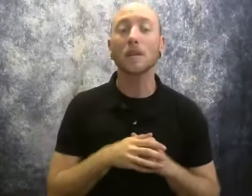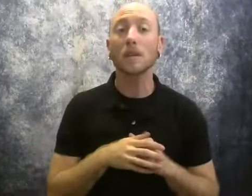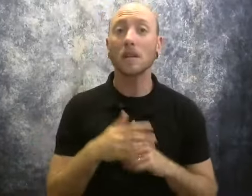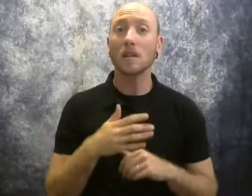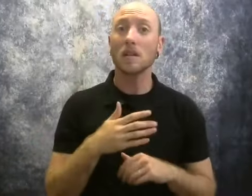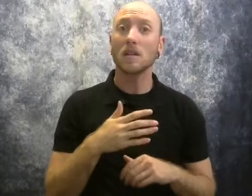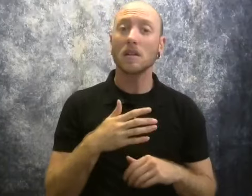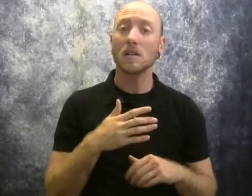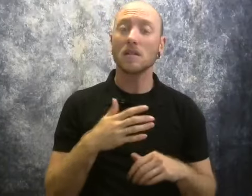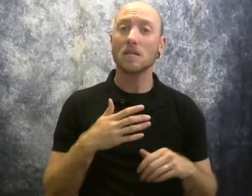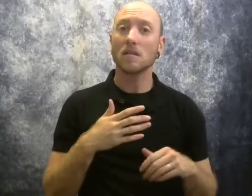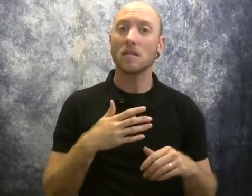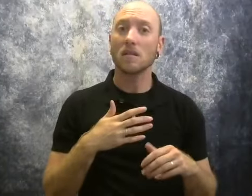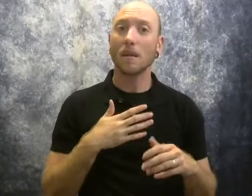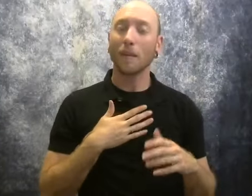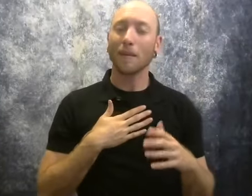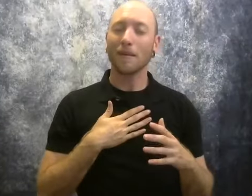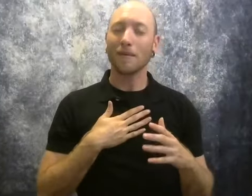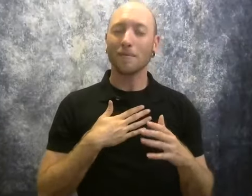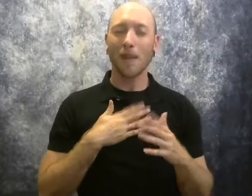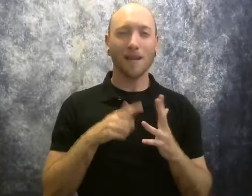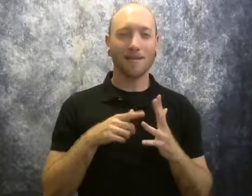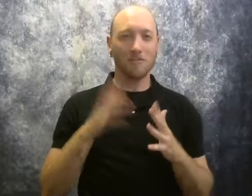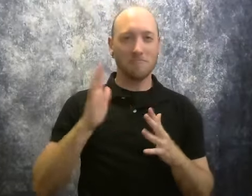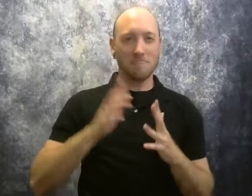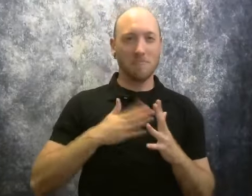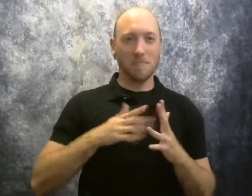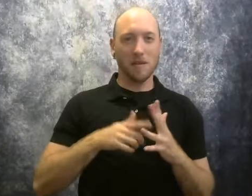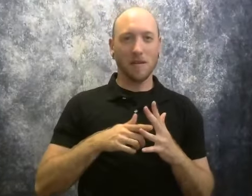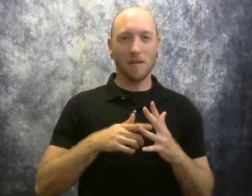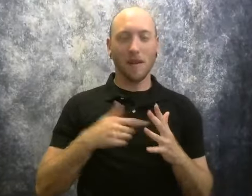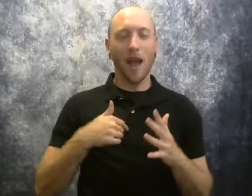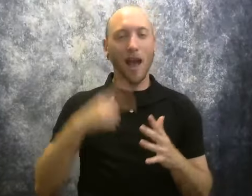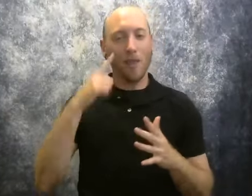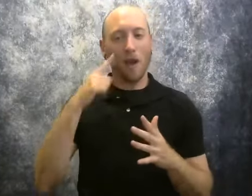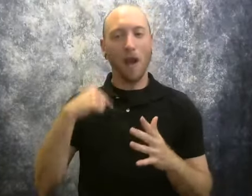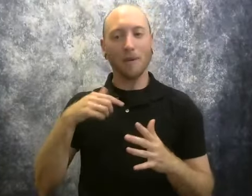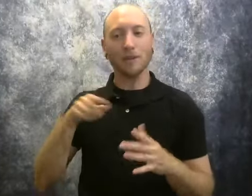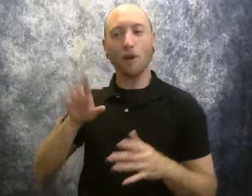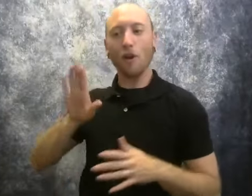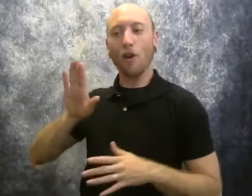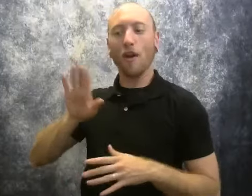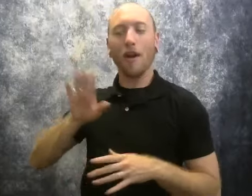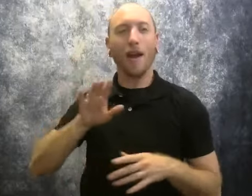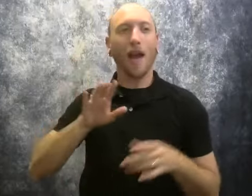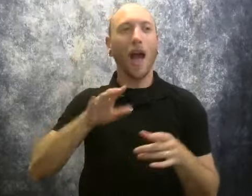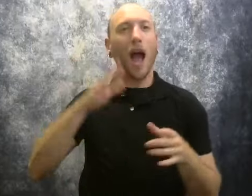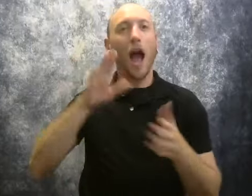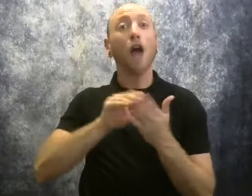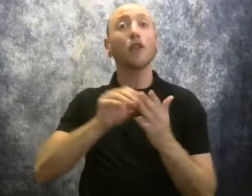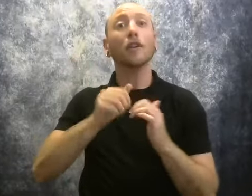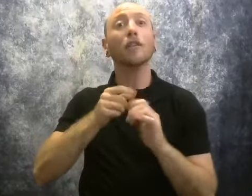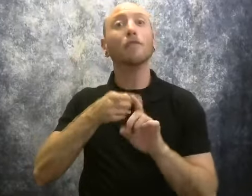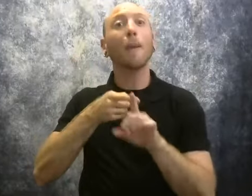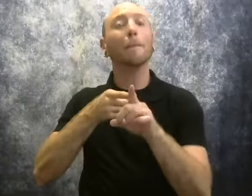And a lot of my recovery or starting discovery in the beginning, well, Gwen's husband, Ray, I mean, apart